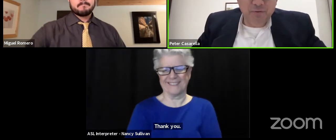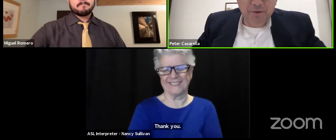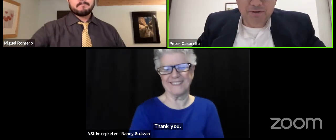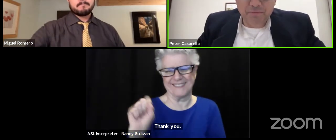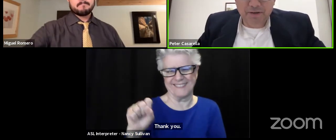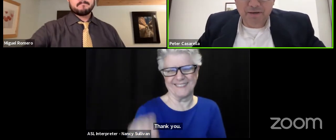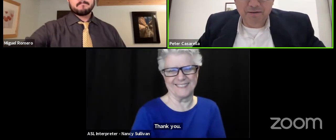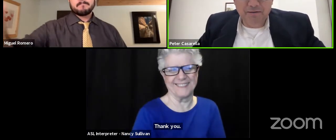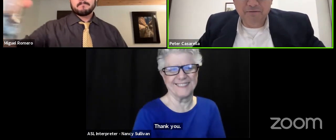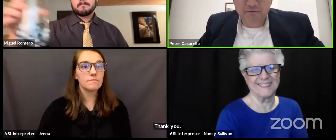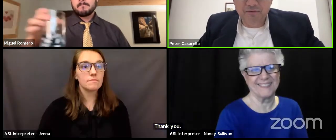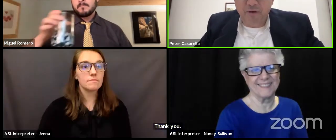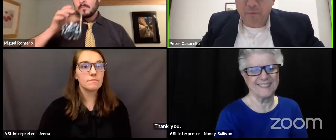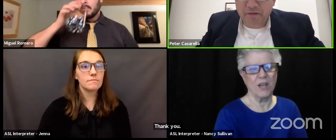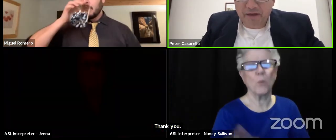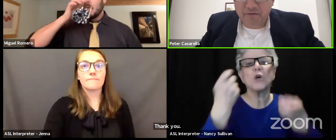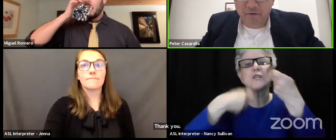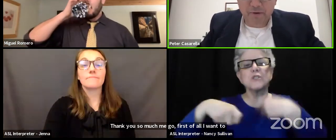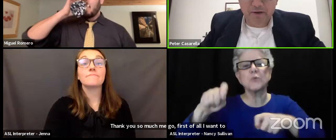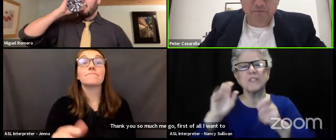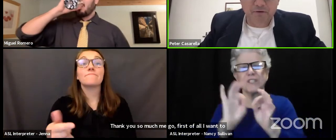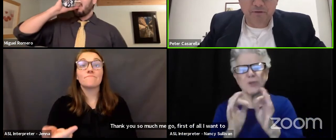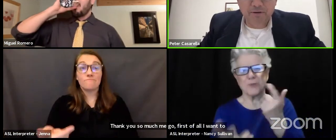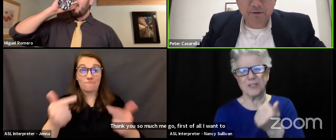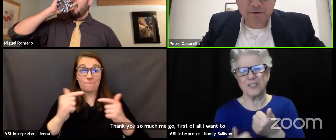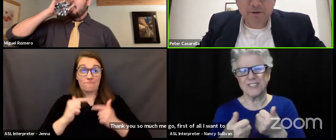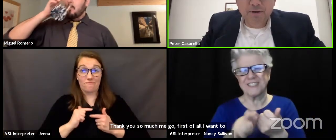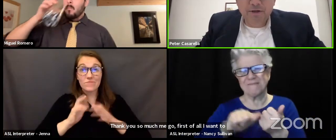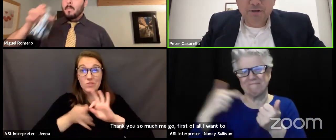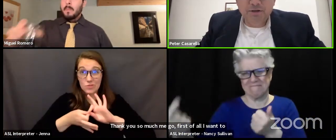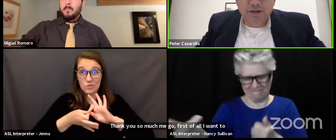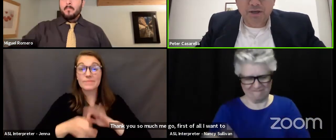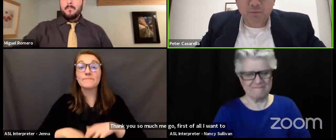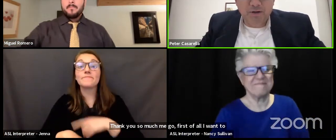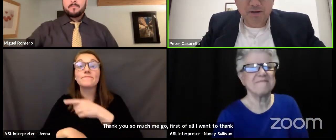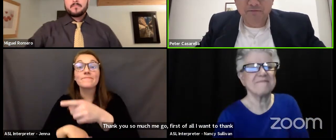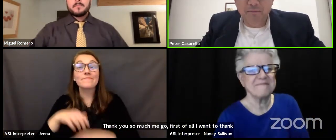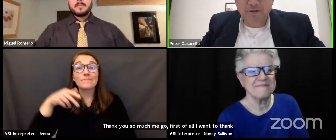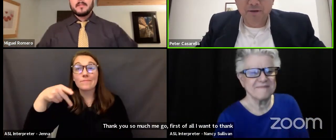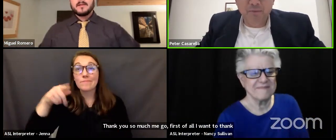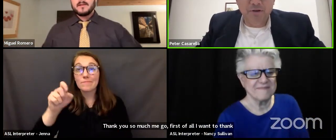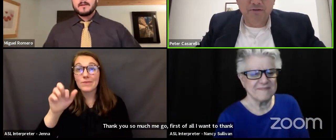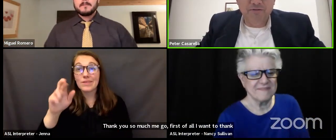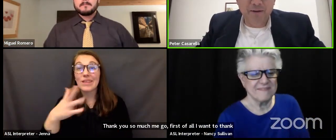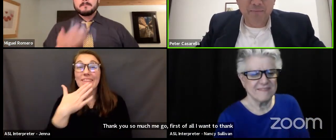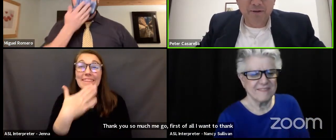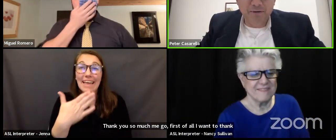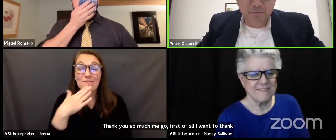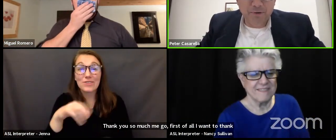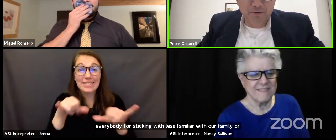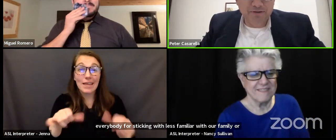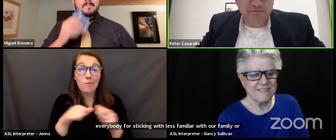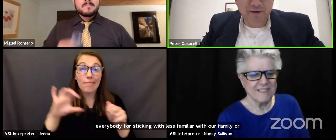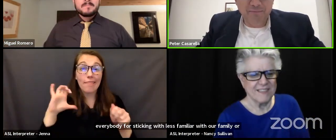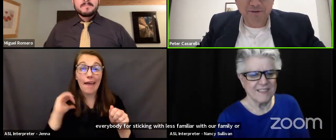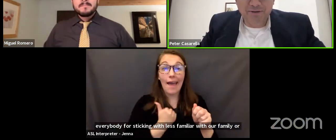Thank you so much, Miguel. First of all, I want to thank everybody for sticking with La Familia, with our family, our Lumen Christi family tonight.